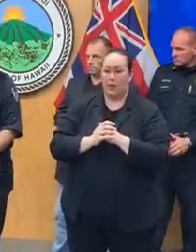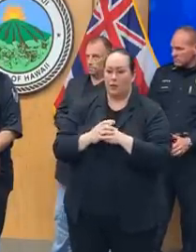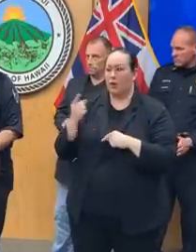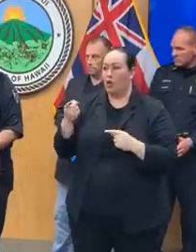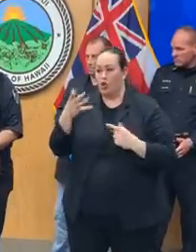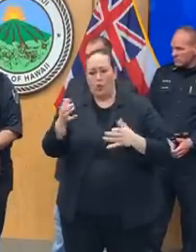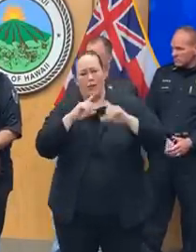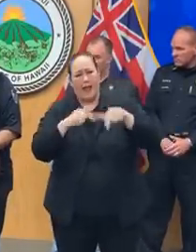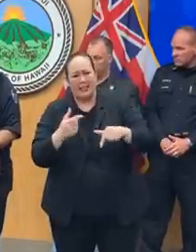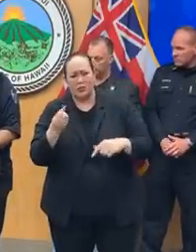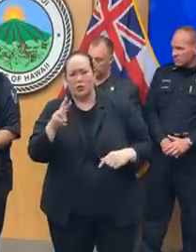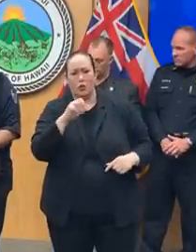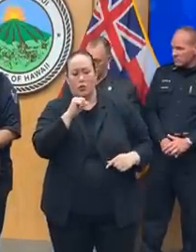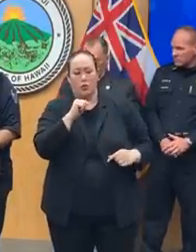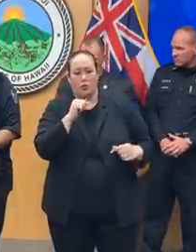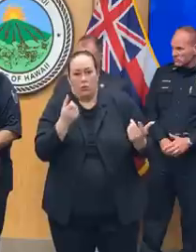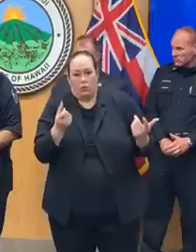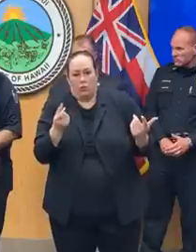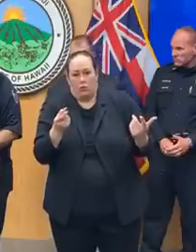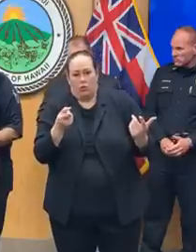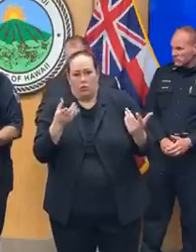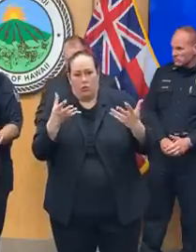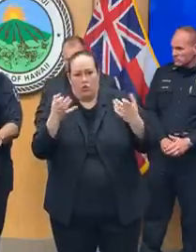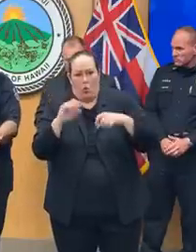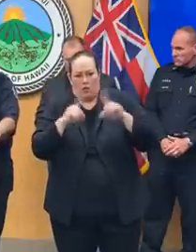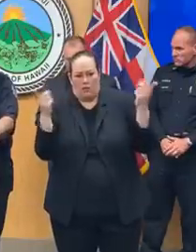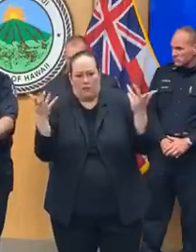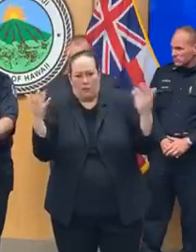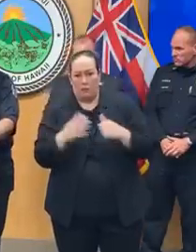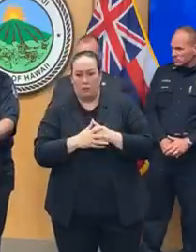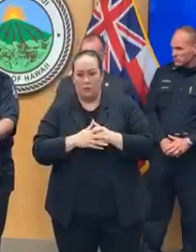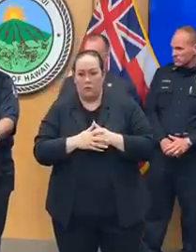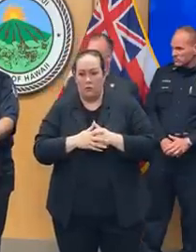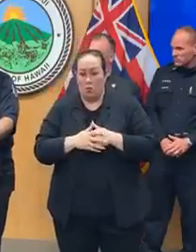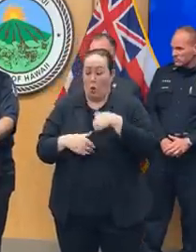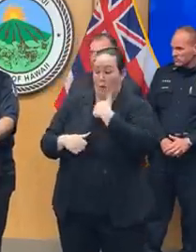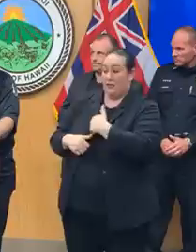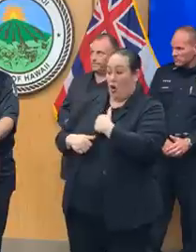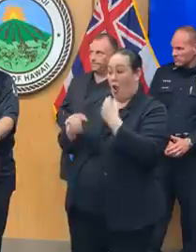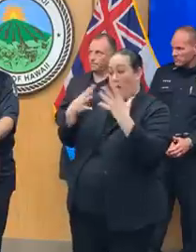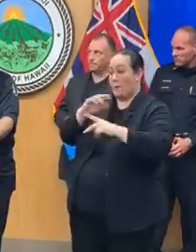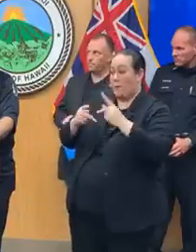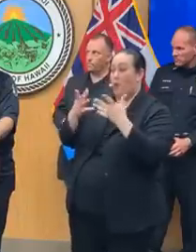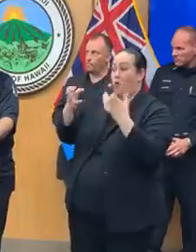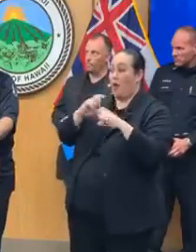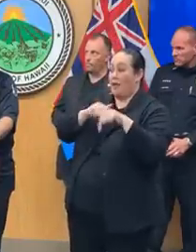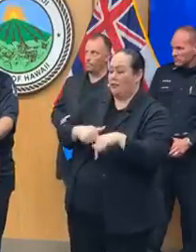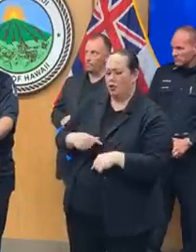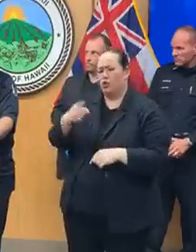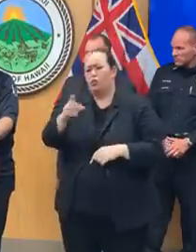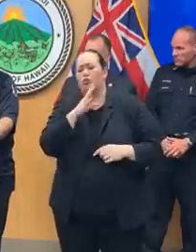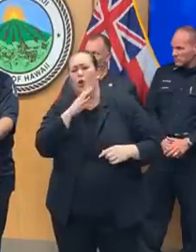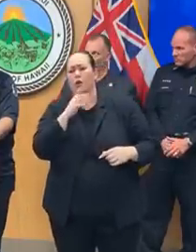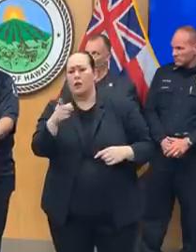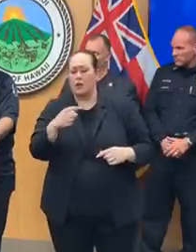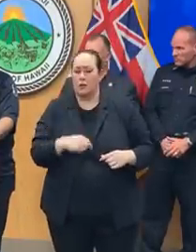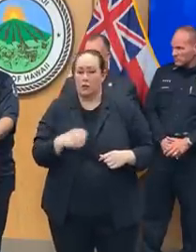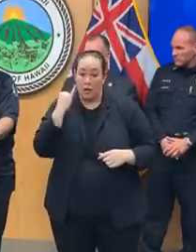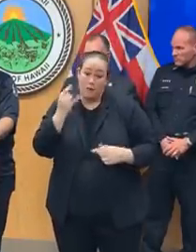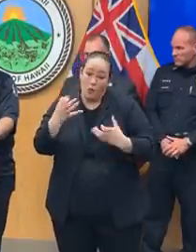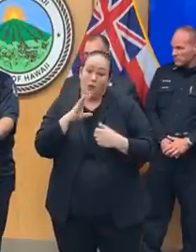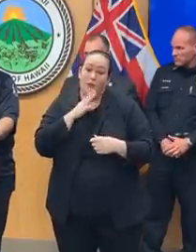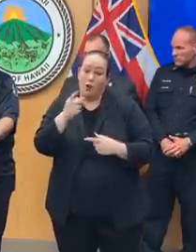wanna- I Well, wanna then let get him it out finish. there. Let him finish his I'm answer. sorry, there's a lot of people. Well, you're who talking, want and you're not letting him answers. talk. If you want to talk, come up